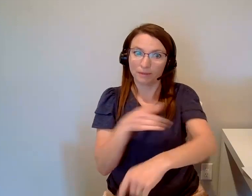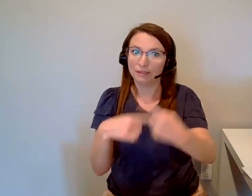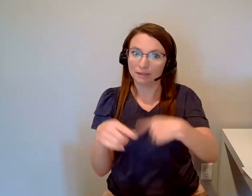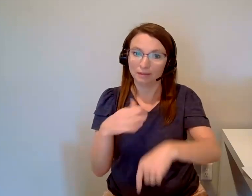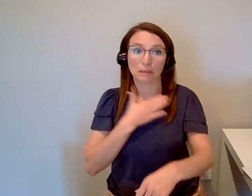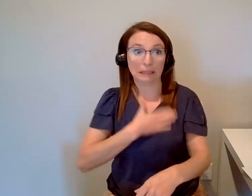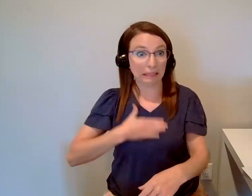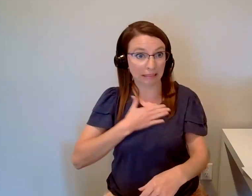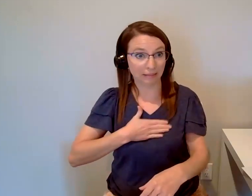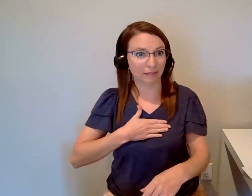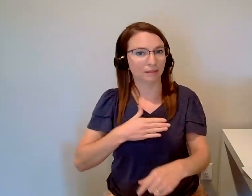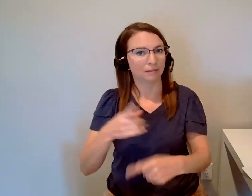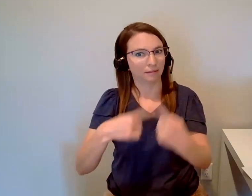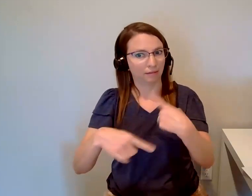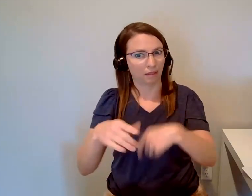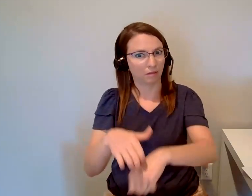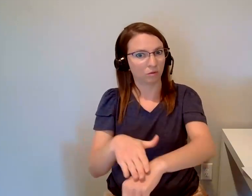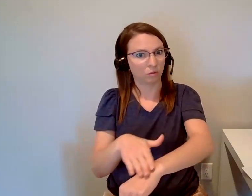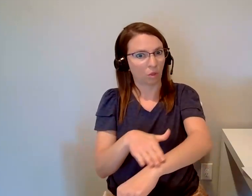Please, please.